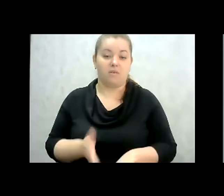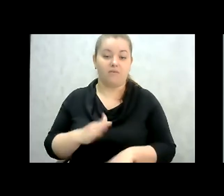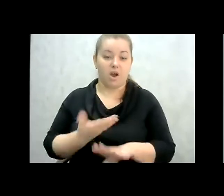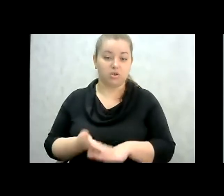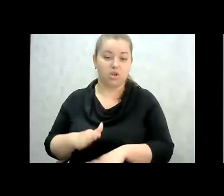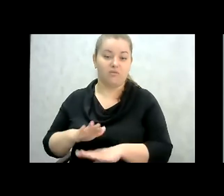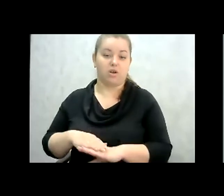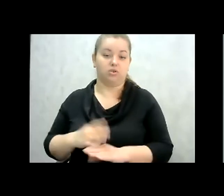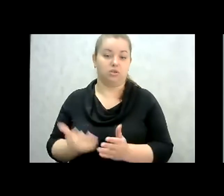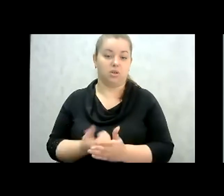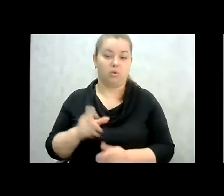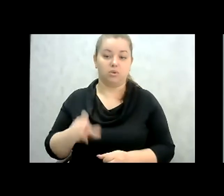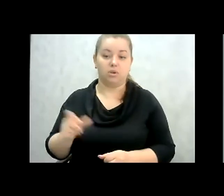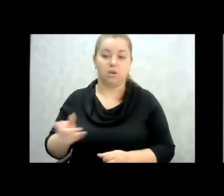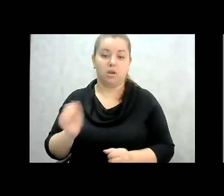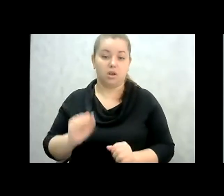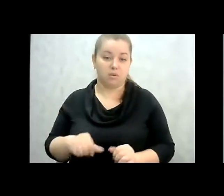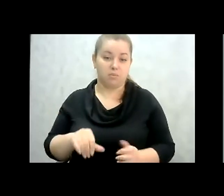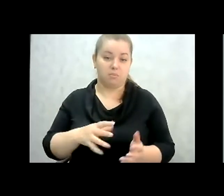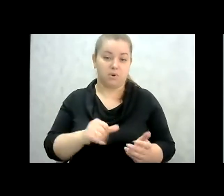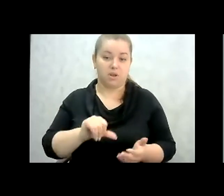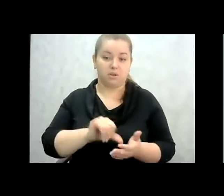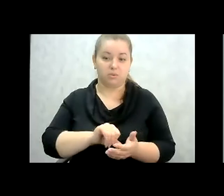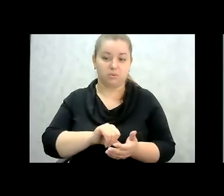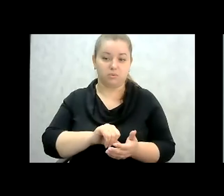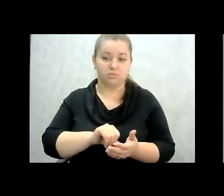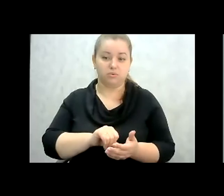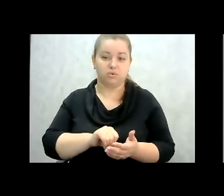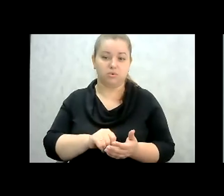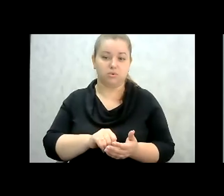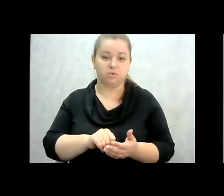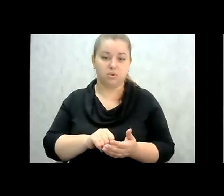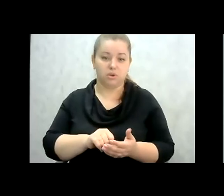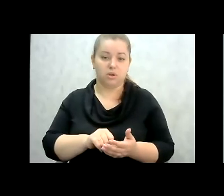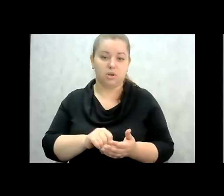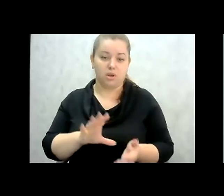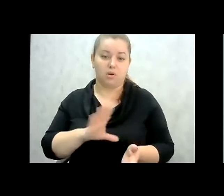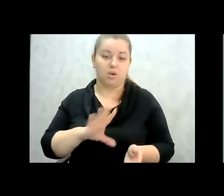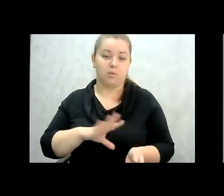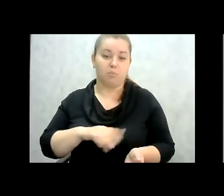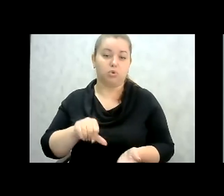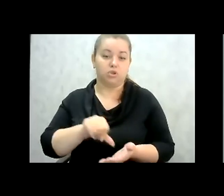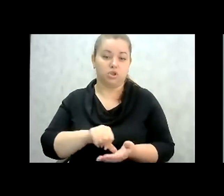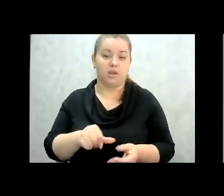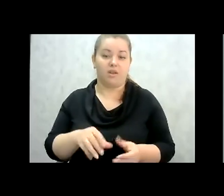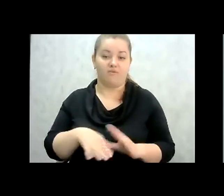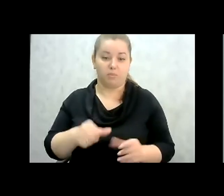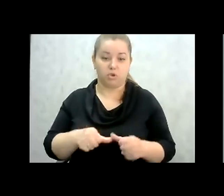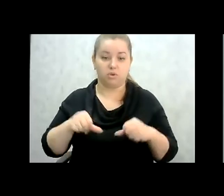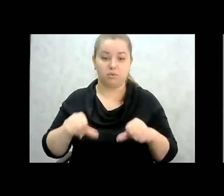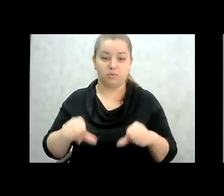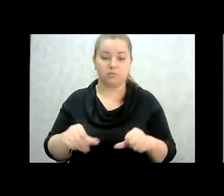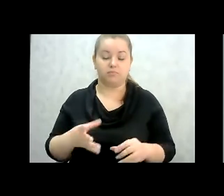of electoral commissions, because if things go on the way they go now, we'll have